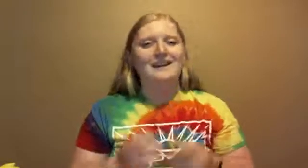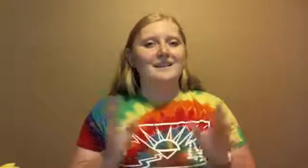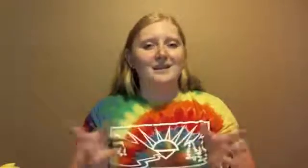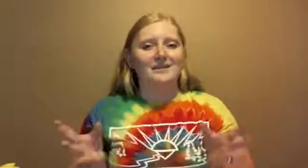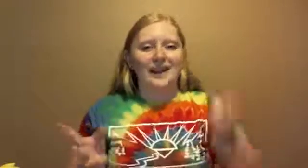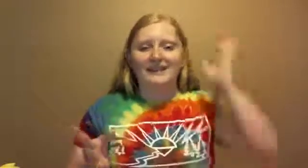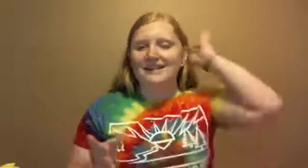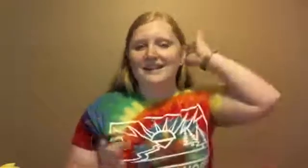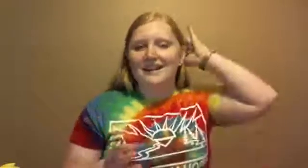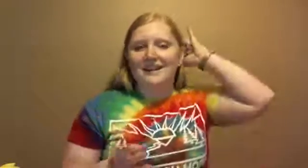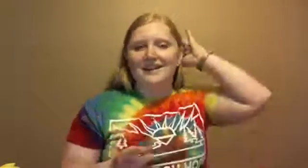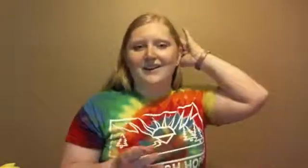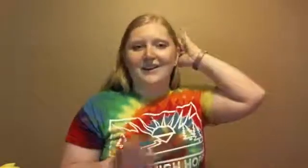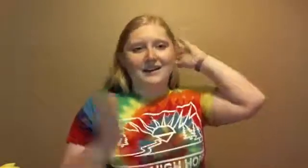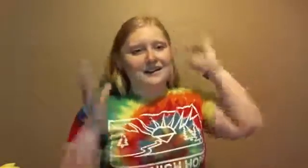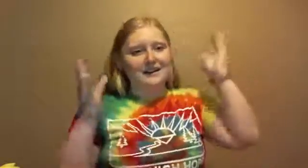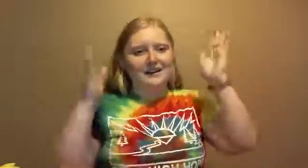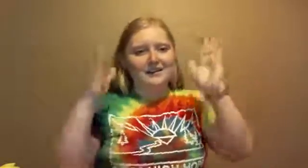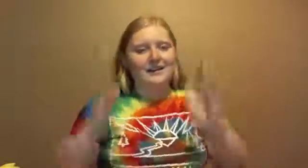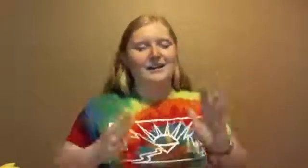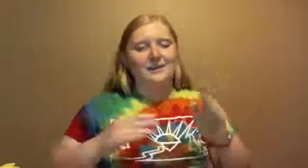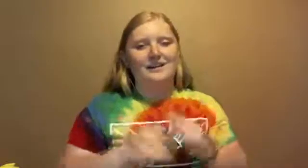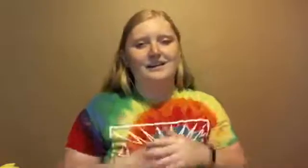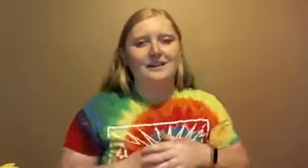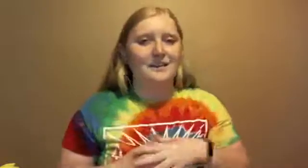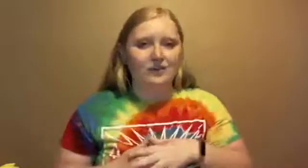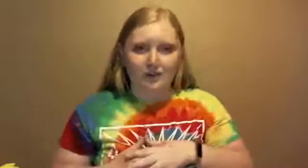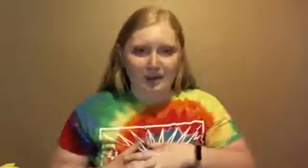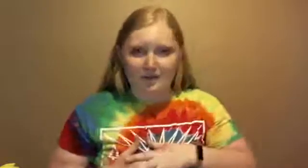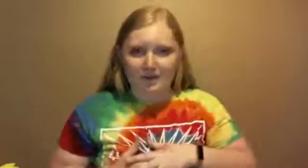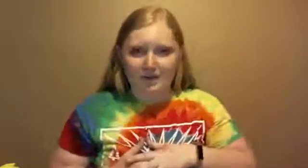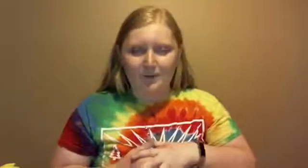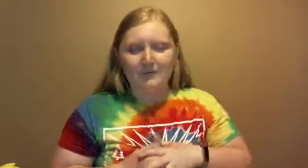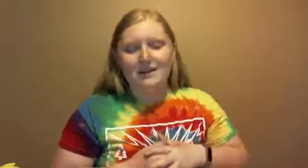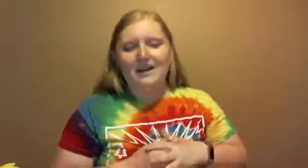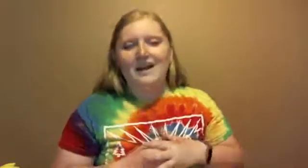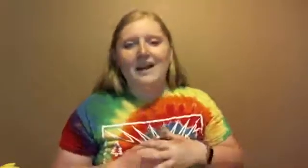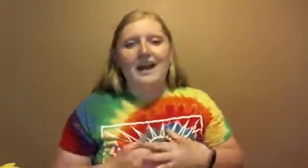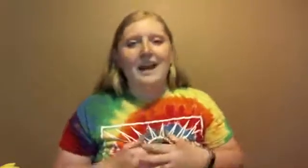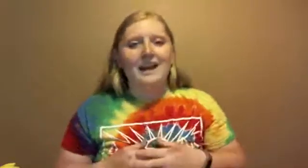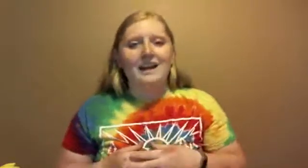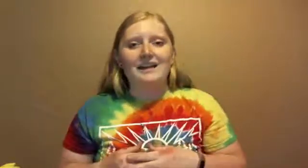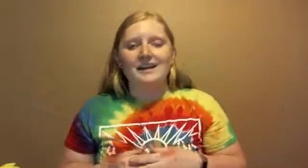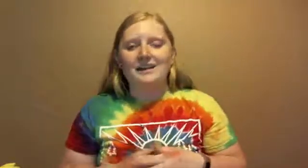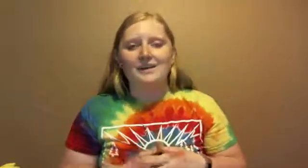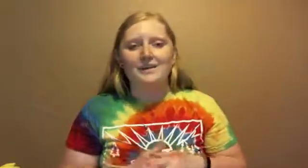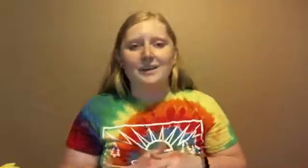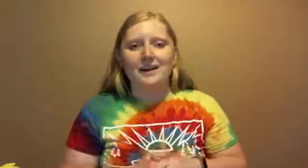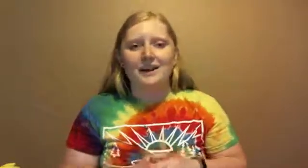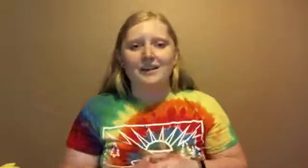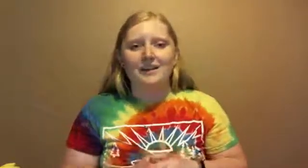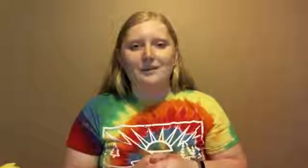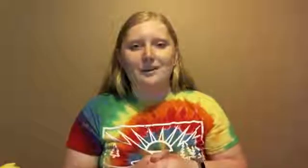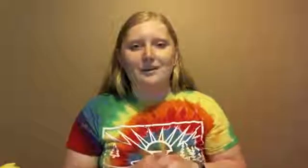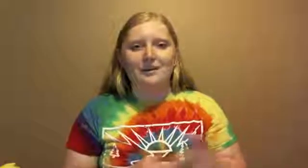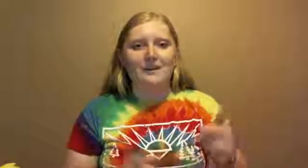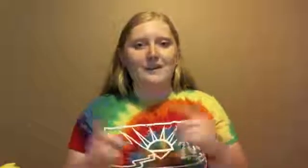the Midwest or Texas or anywhere in the Central Time Zone. And we are looking forward to seeing